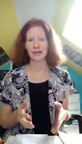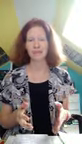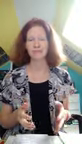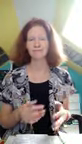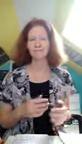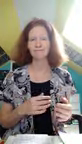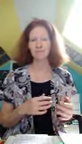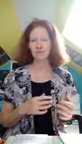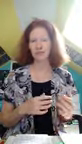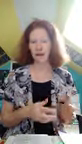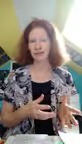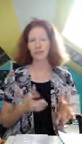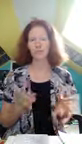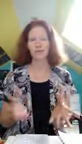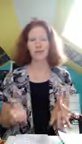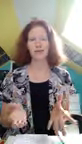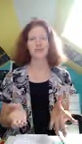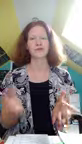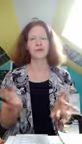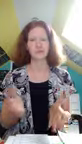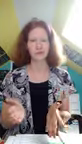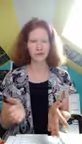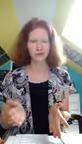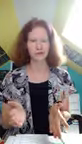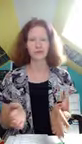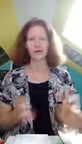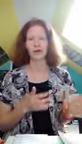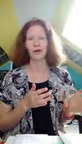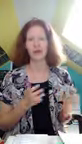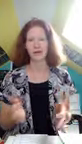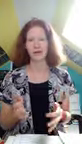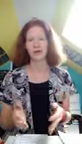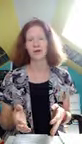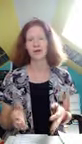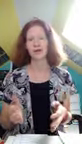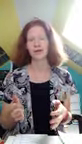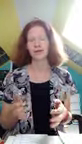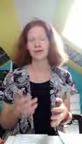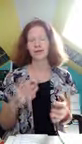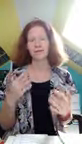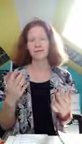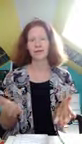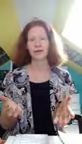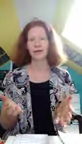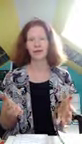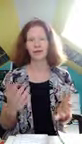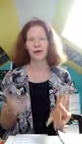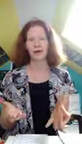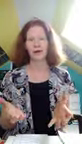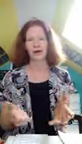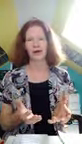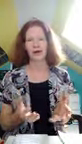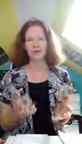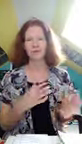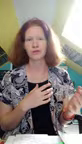situation, and communication is important, so I want to make sure that people I know about what I have so that